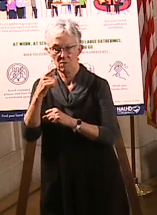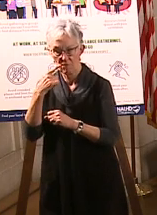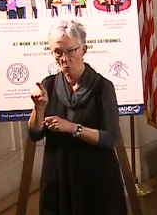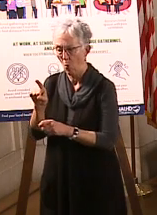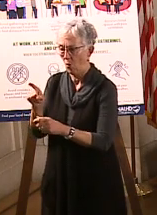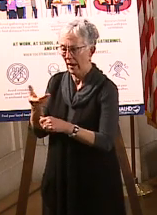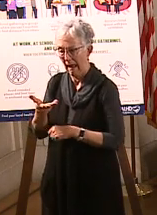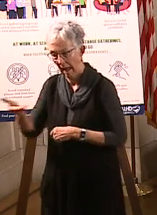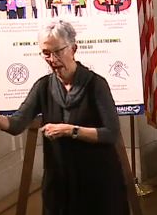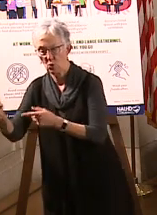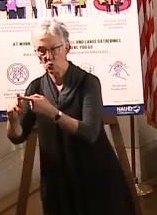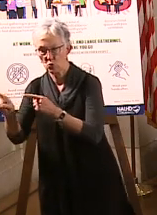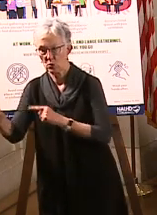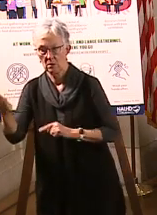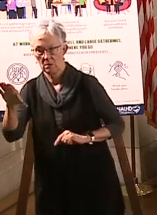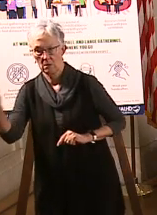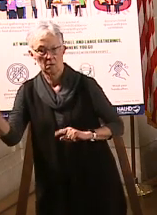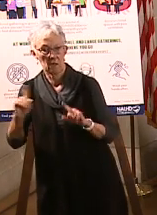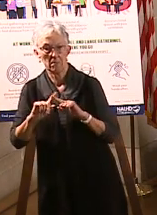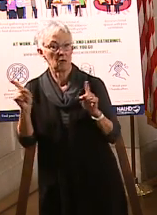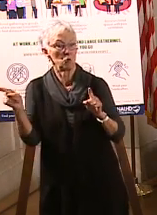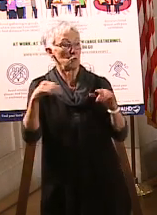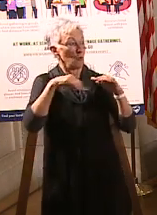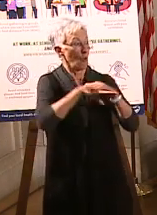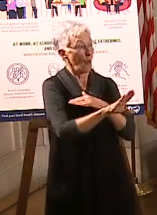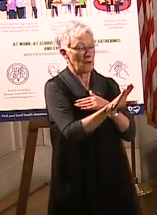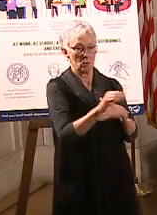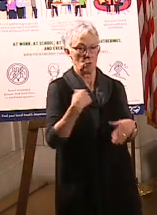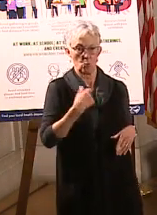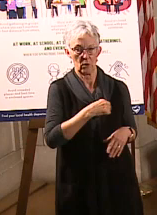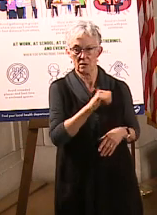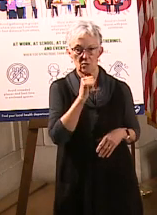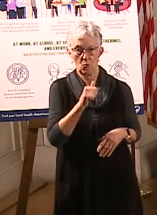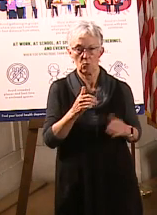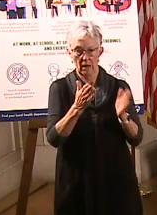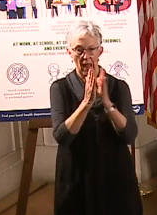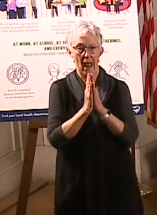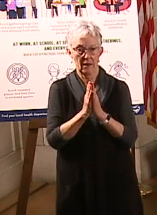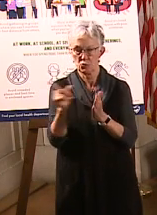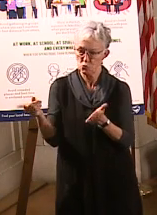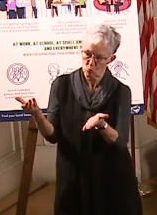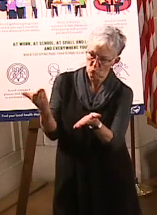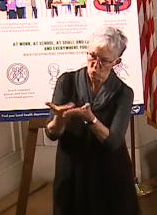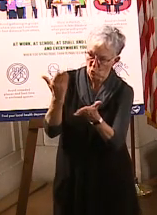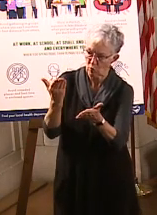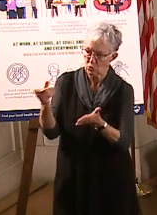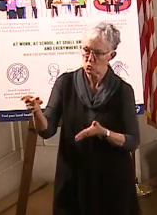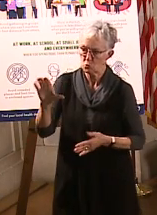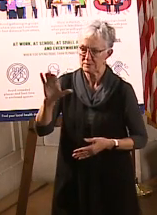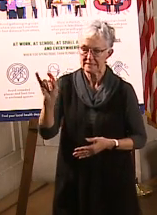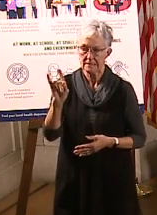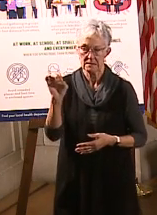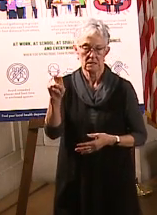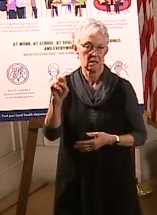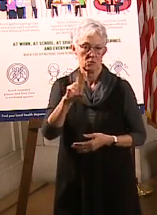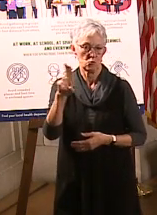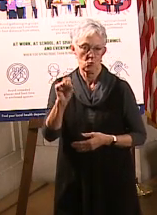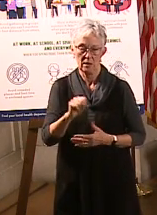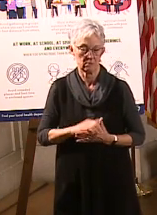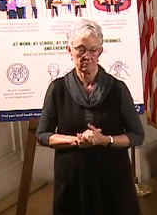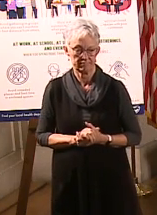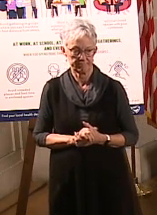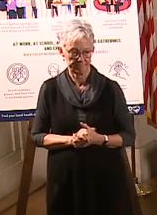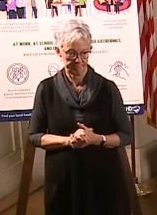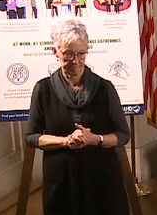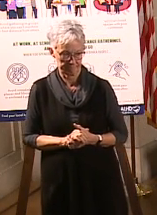additional ID like any other vaccine program. That's not one of the things that we don't ask for proof of citizenship. Is Nebraska going to prioritize citizens and